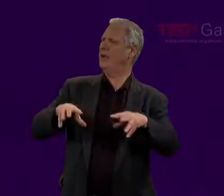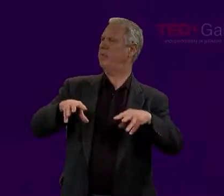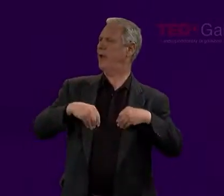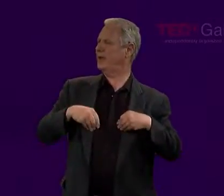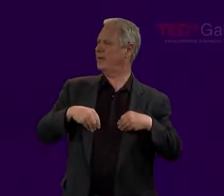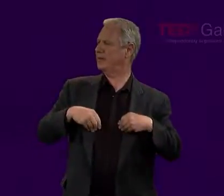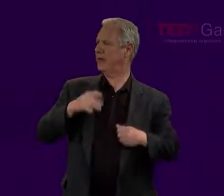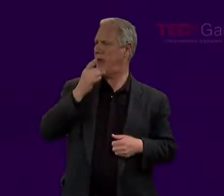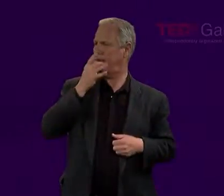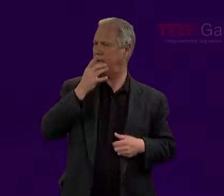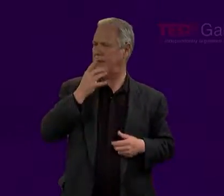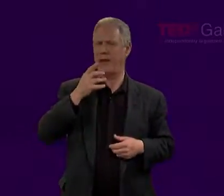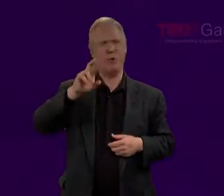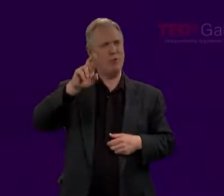is needed at Gallaudet.